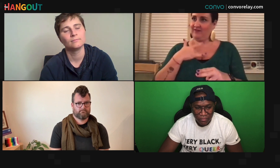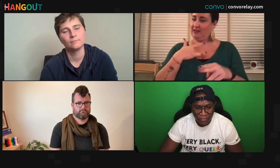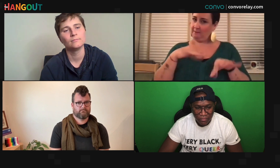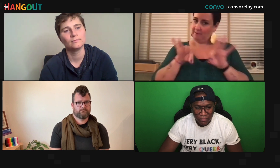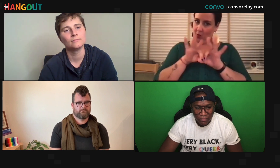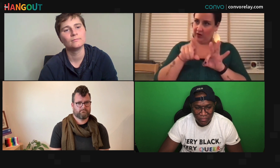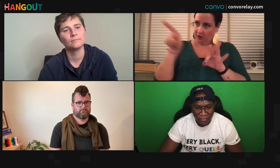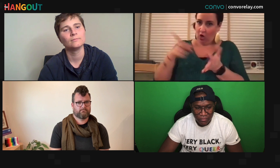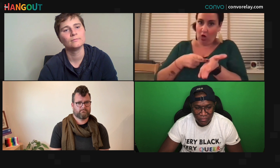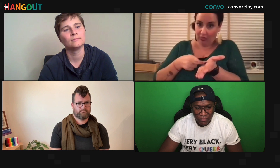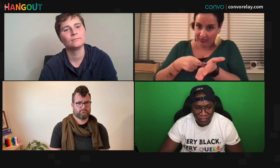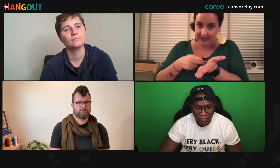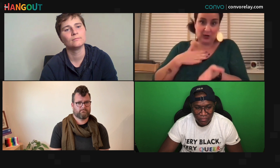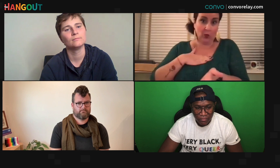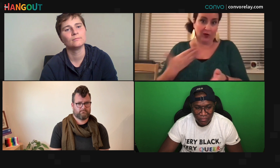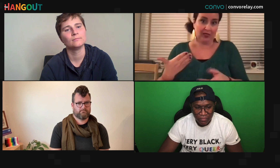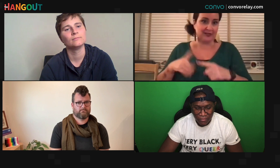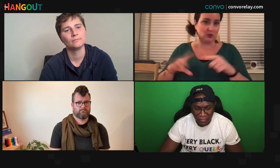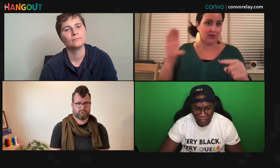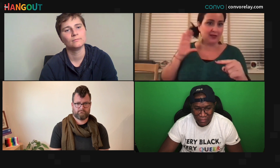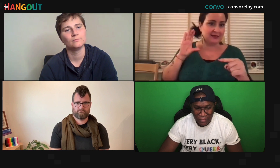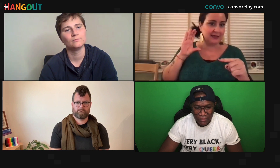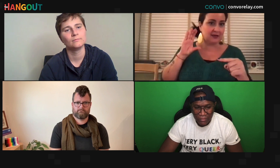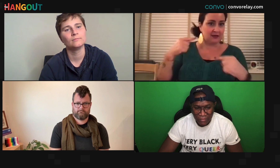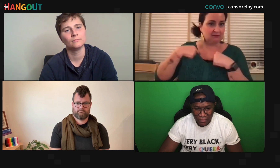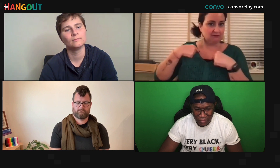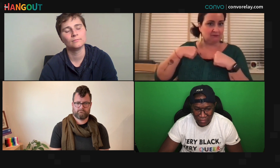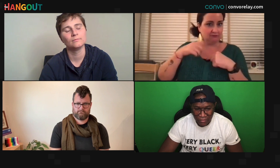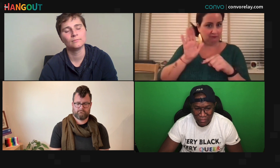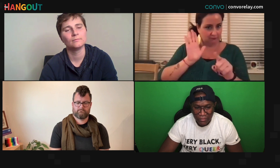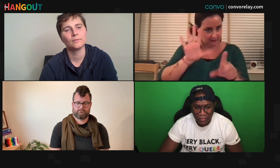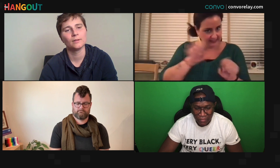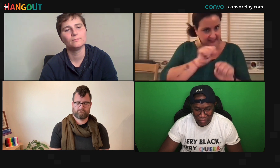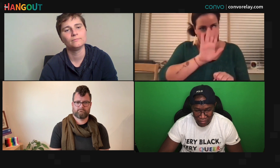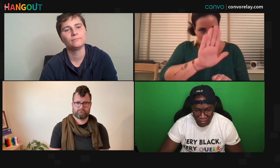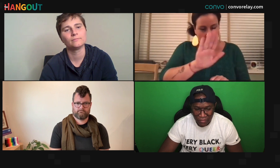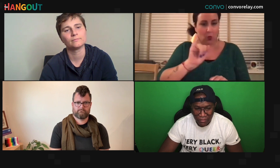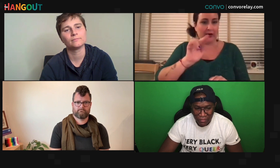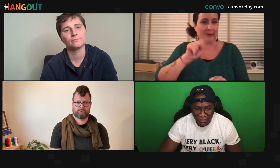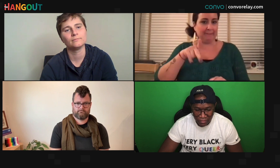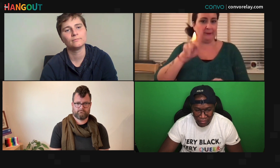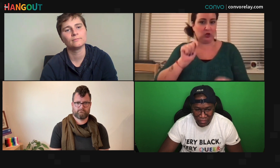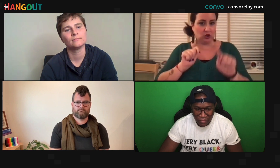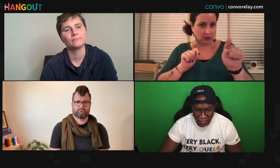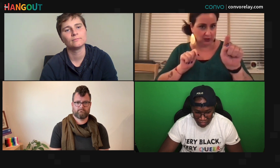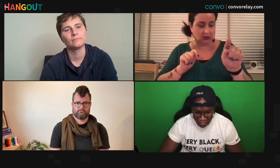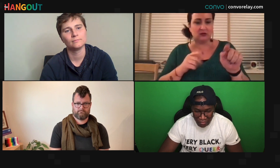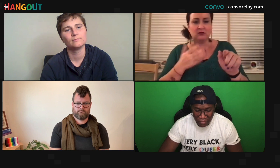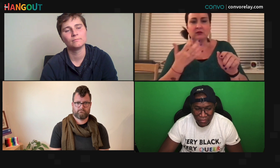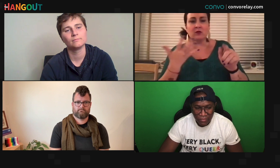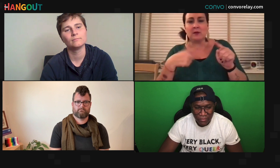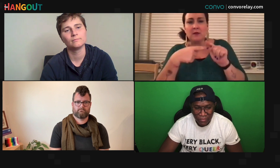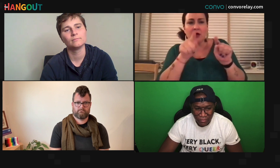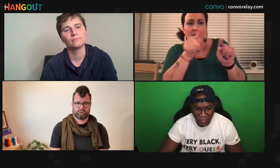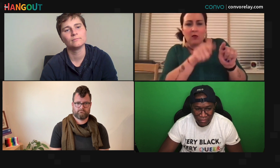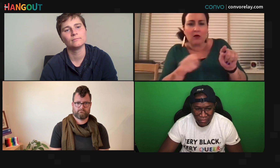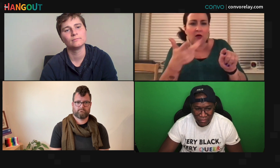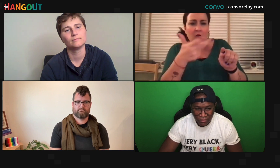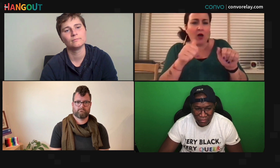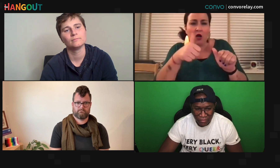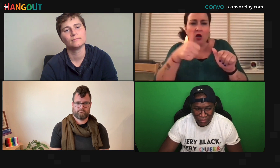you to choose while working with them? Because I know C3 said you wanted to